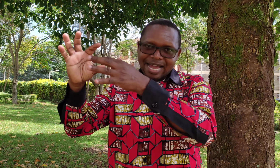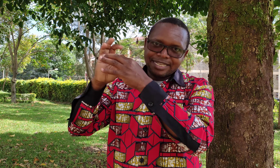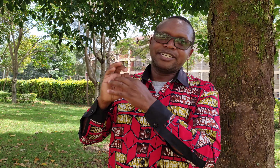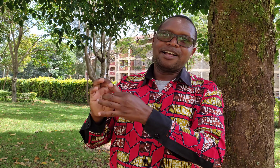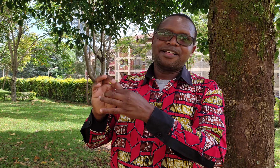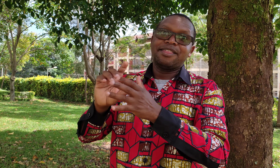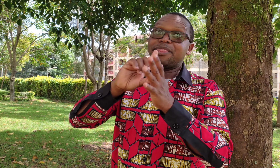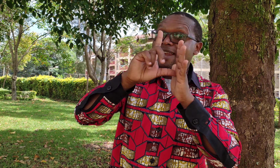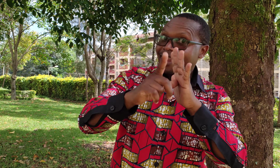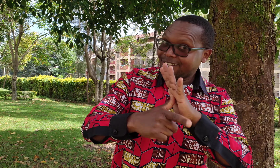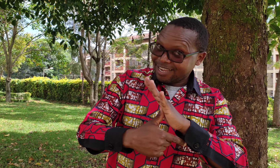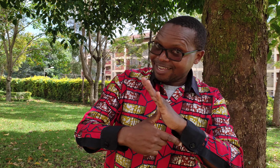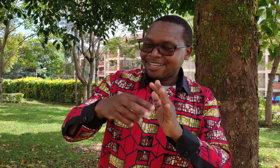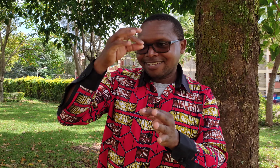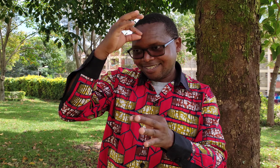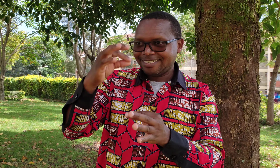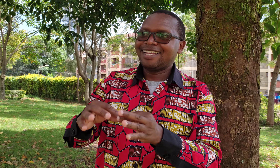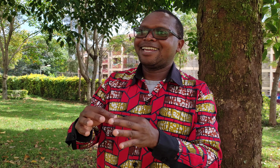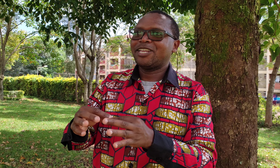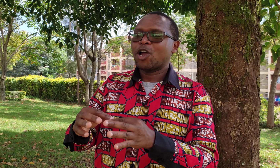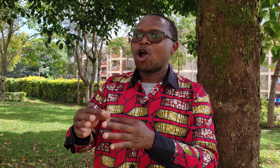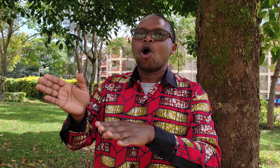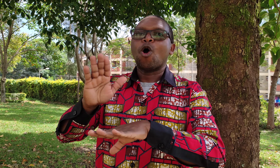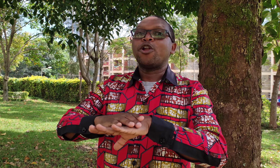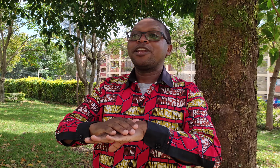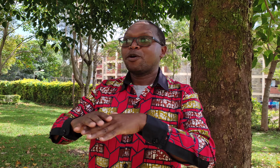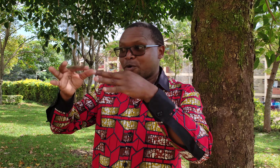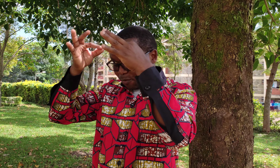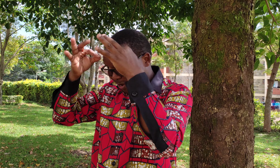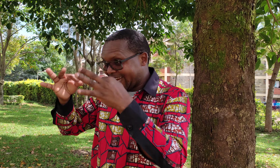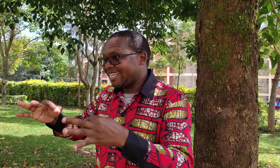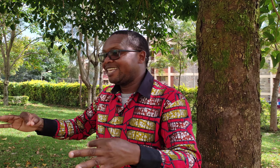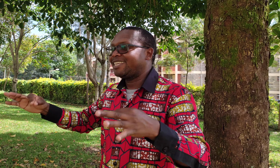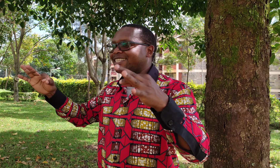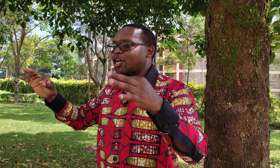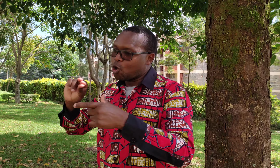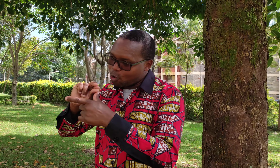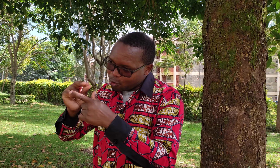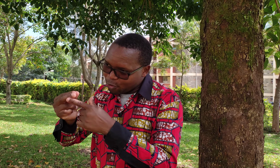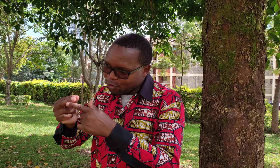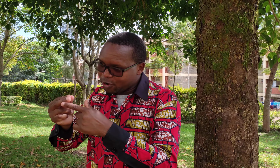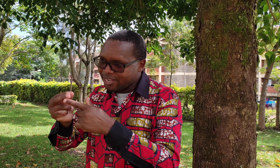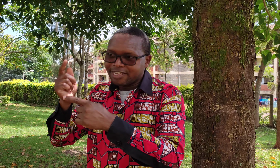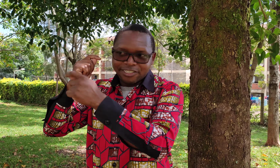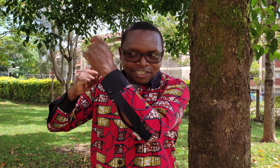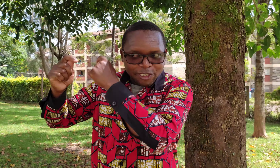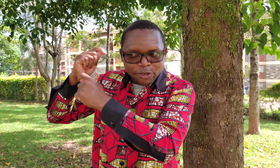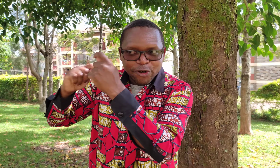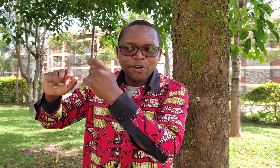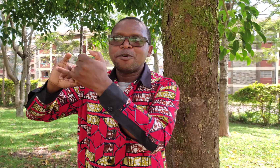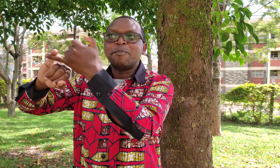culture, then later decide on wedding or traditional marriage.